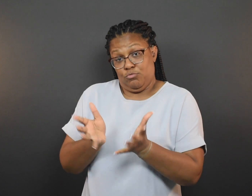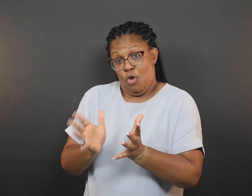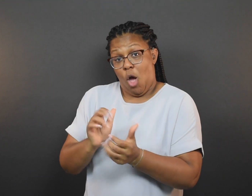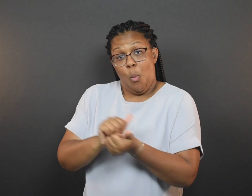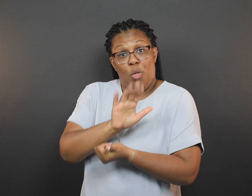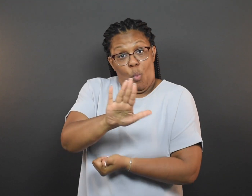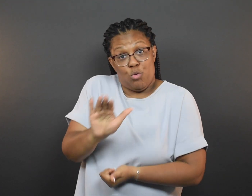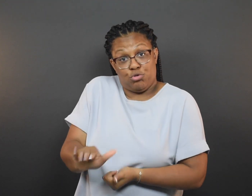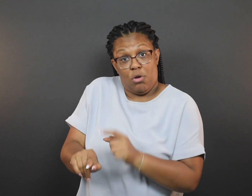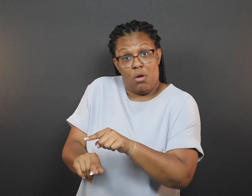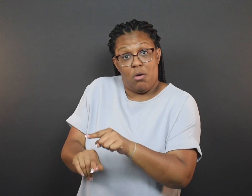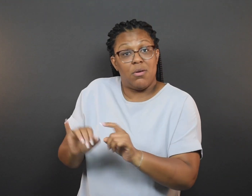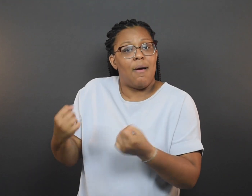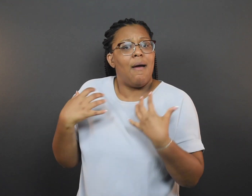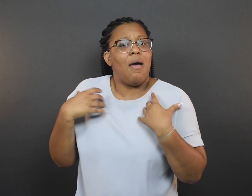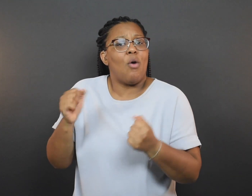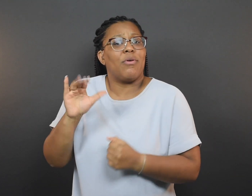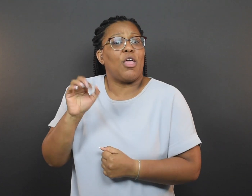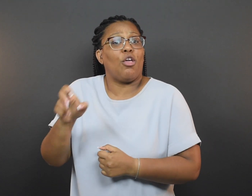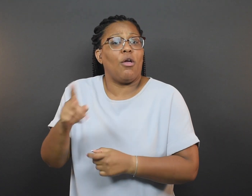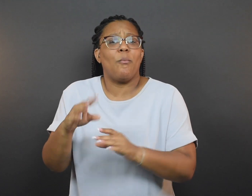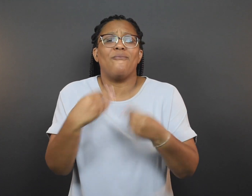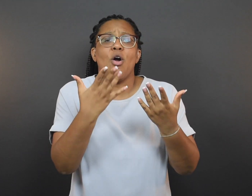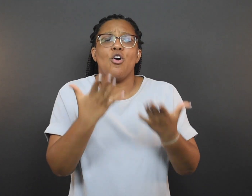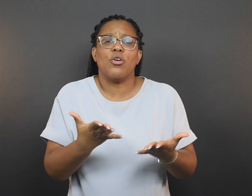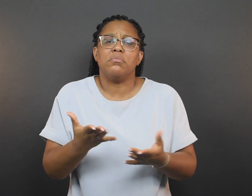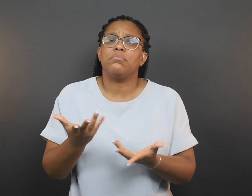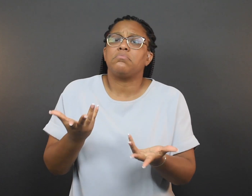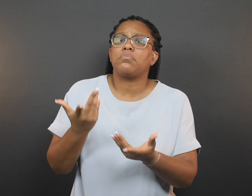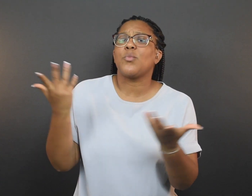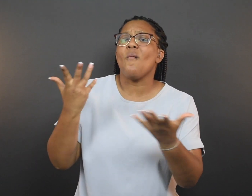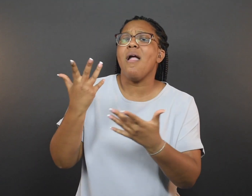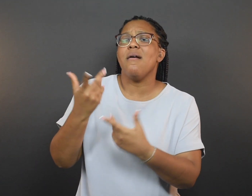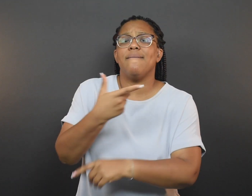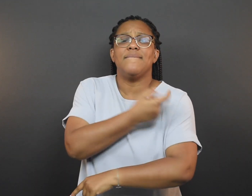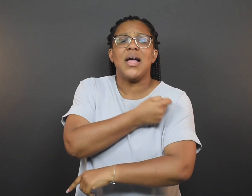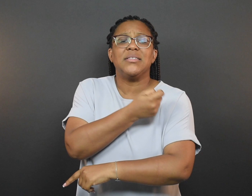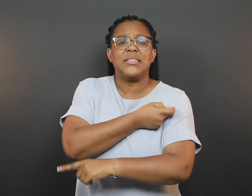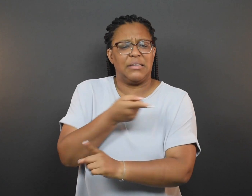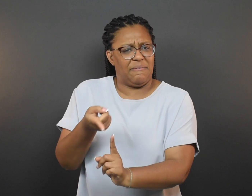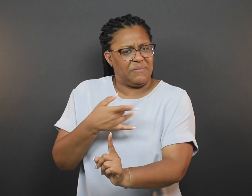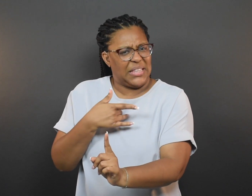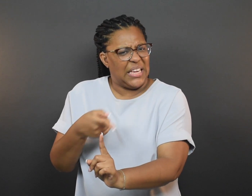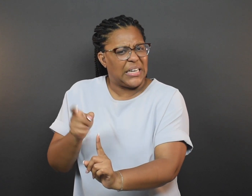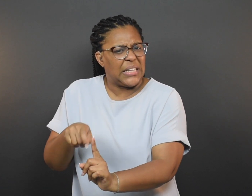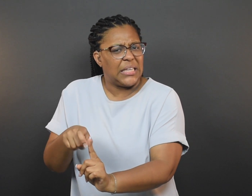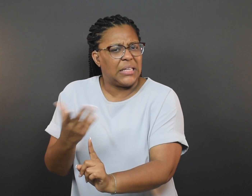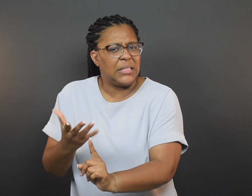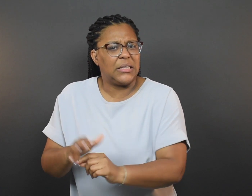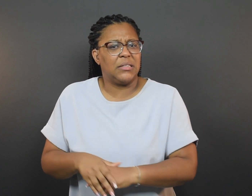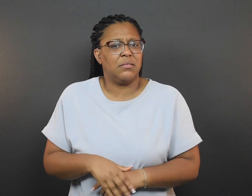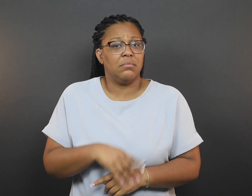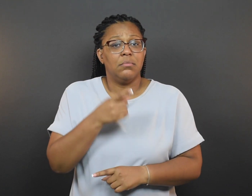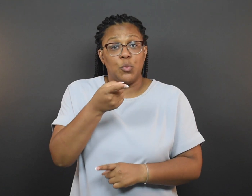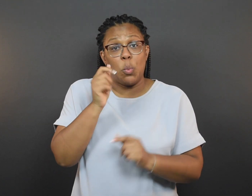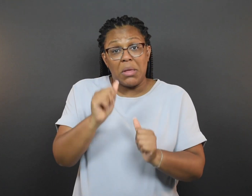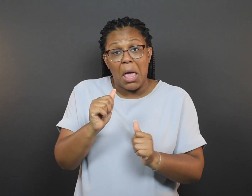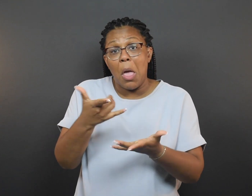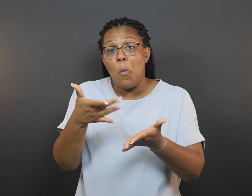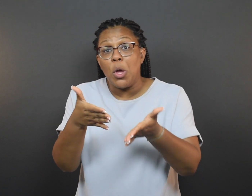Talk to your child's healthcare provider about what vaccines they need. You can also